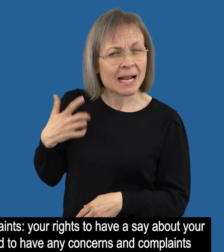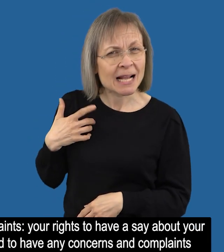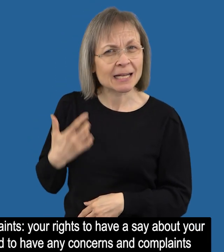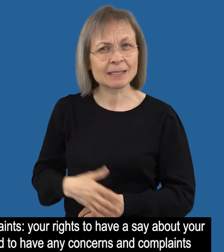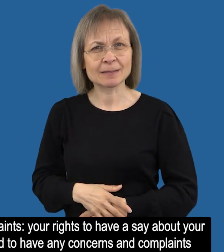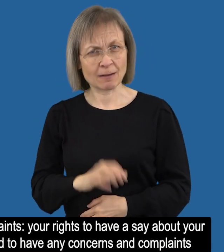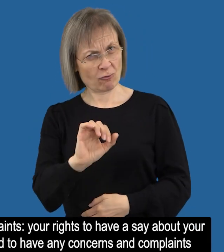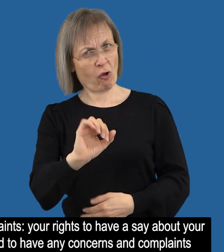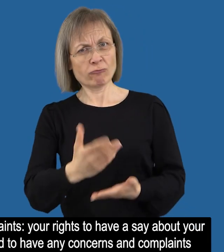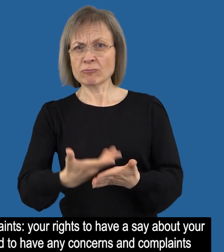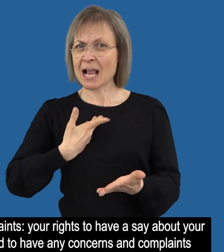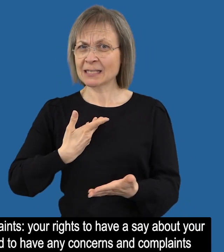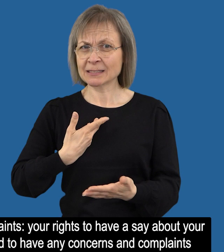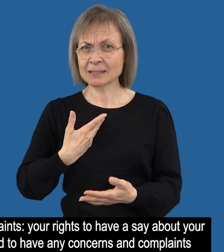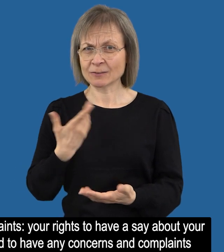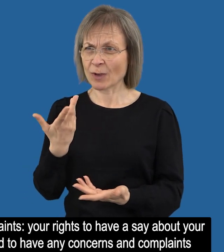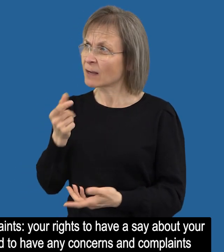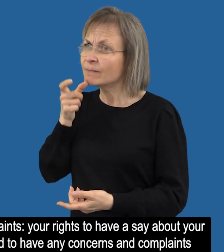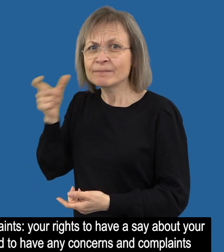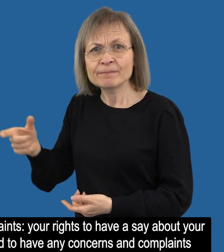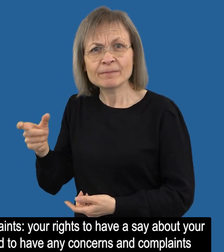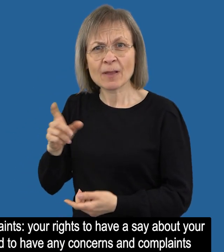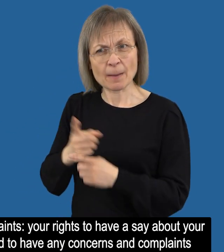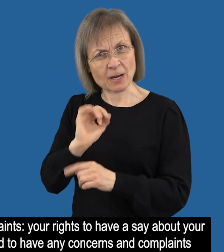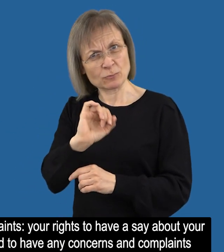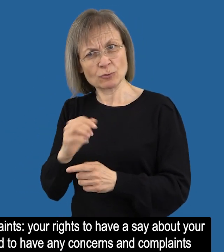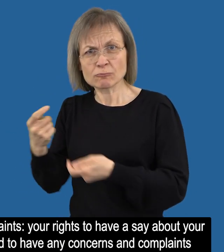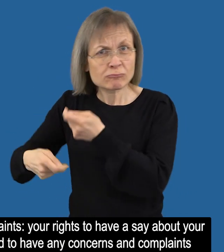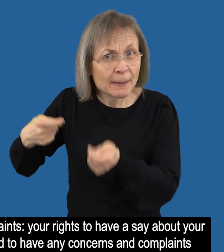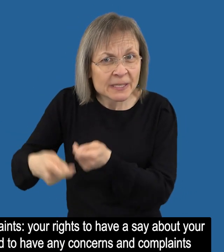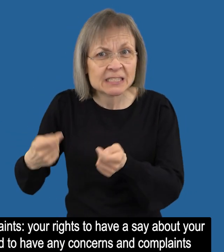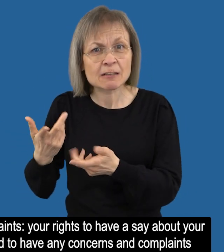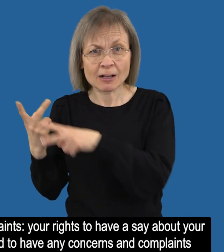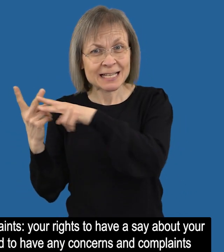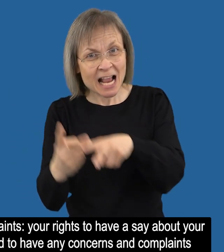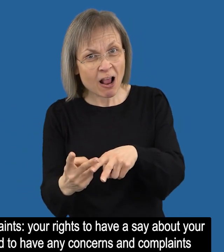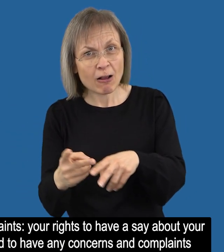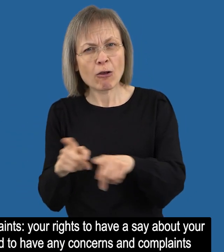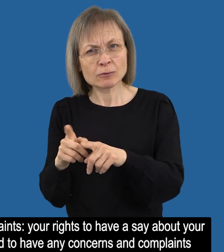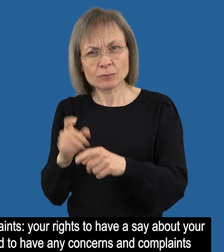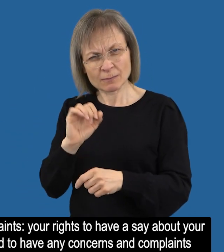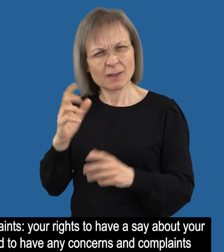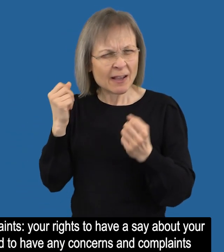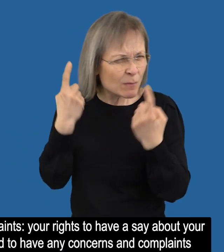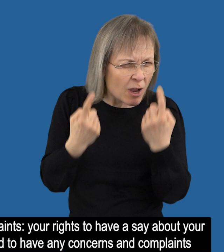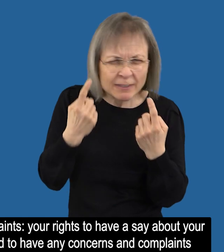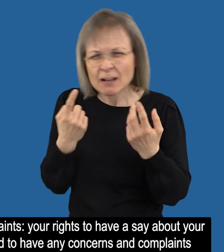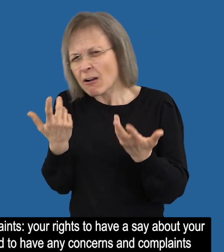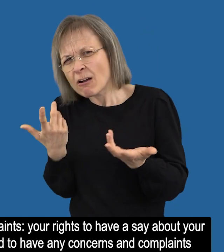Feedback and complaints, your rights to have a say about your treatment or care and to have any concerns and complaints dealt with in